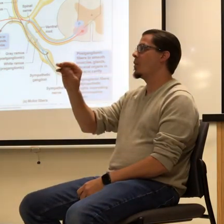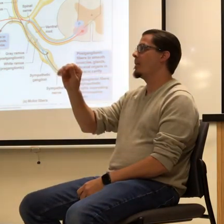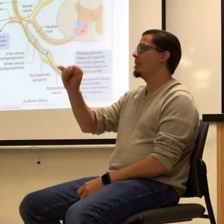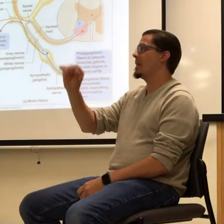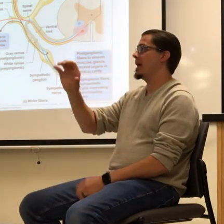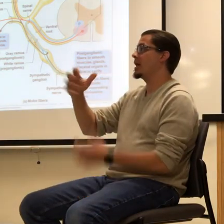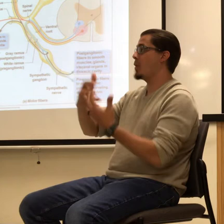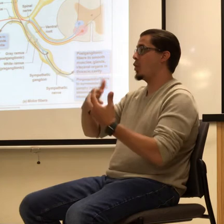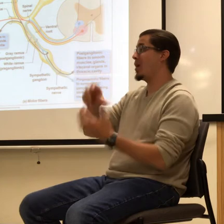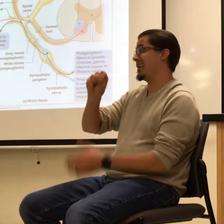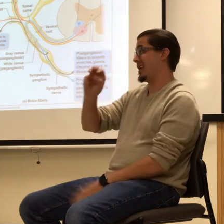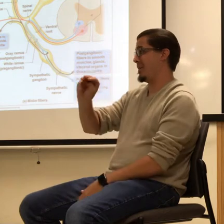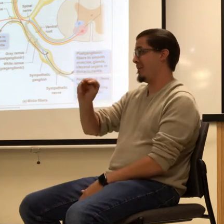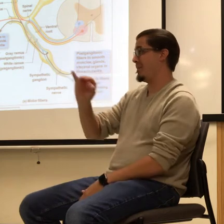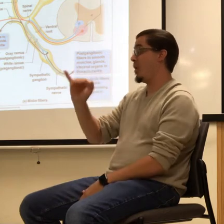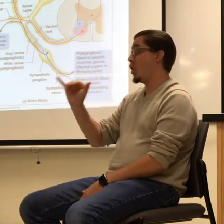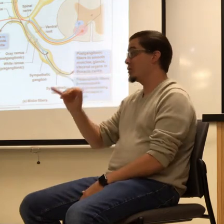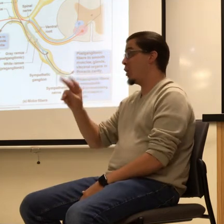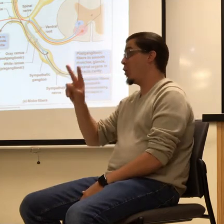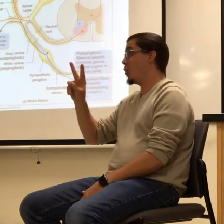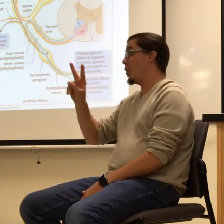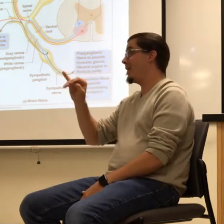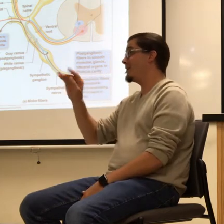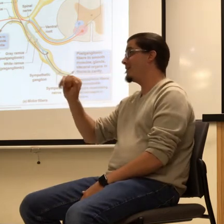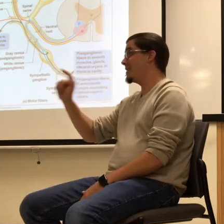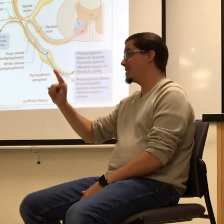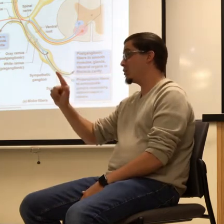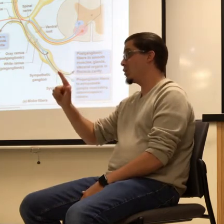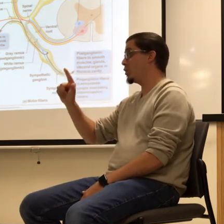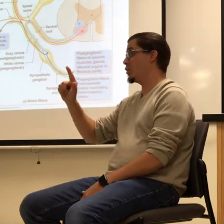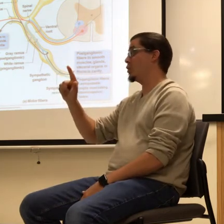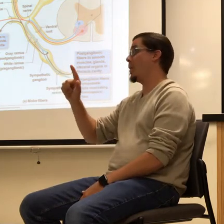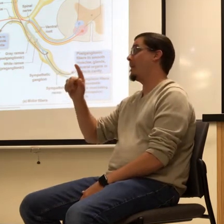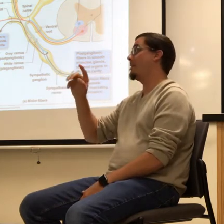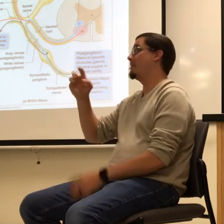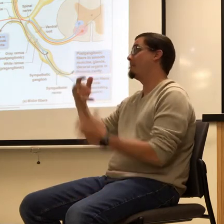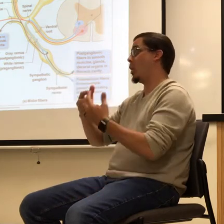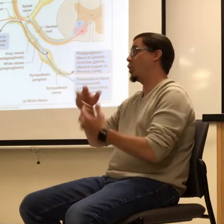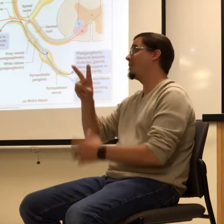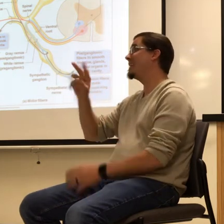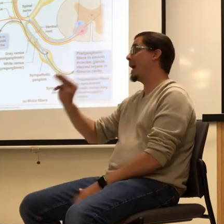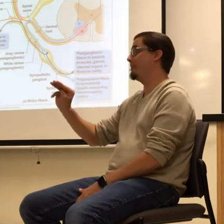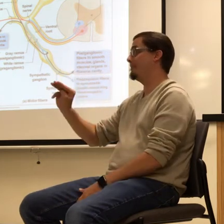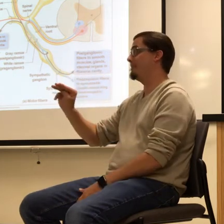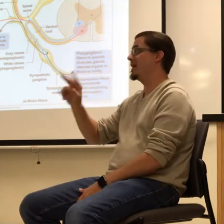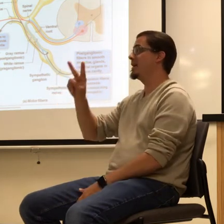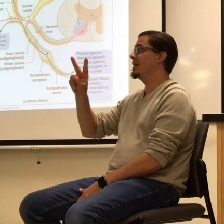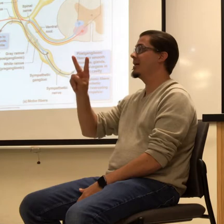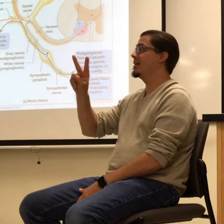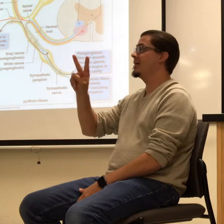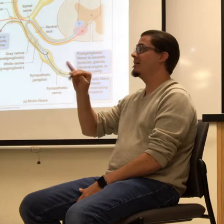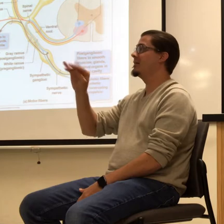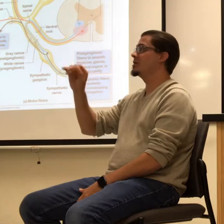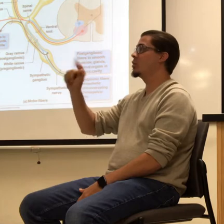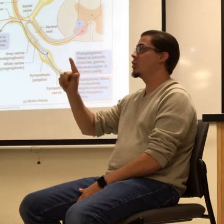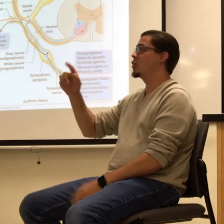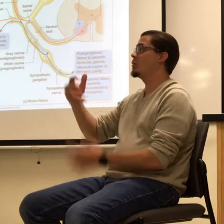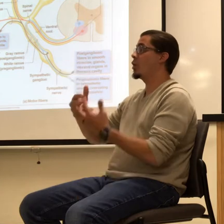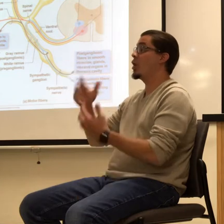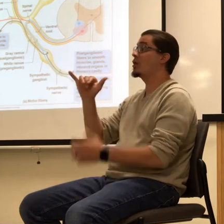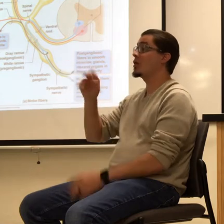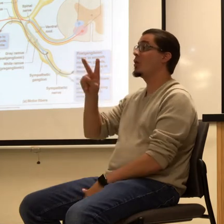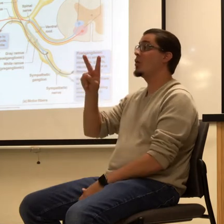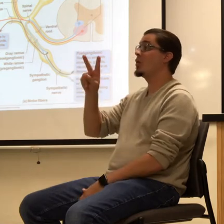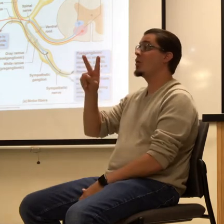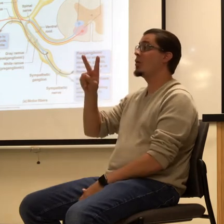but there's also visceral motor, VM. And there's also a visceral